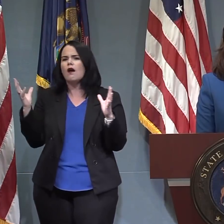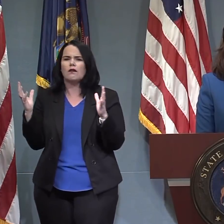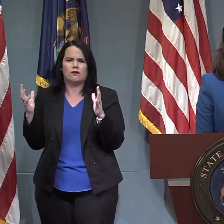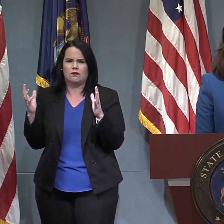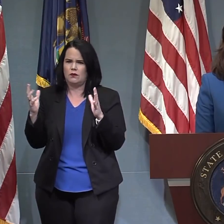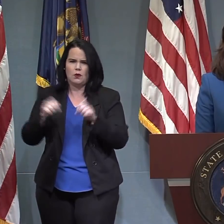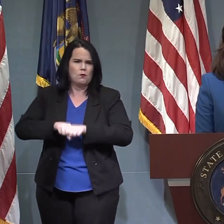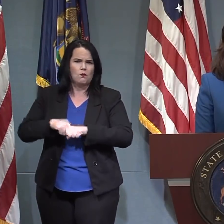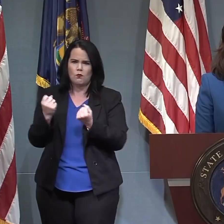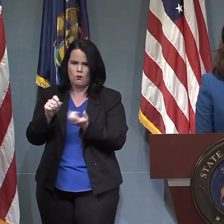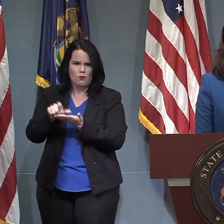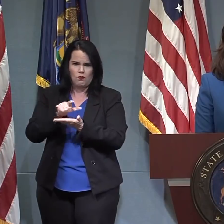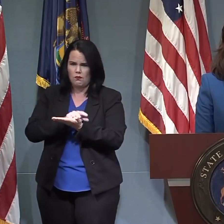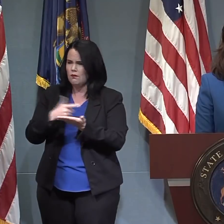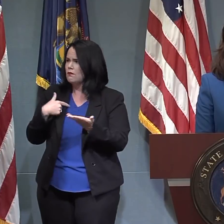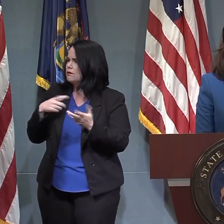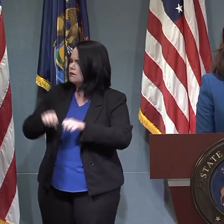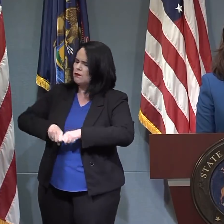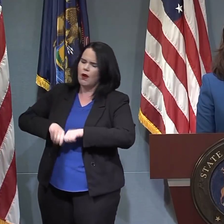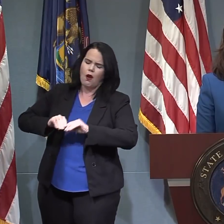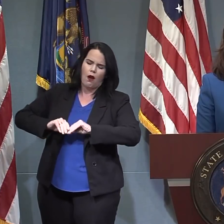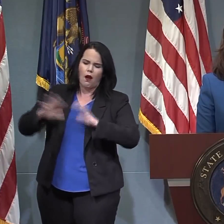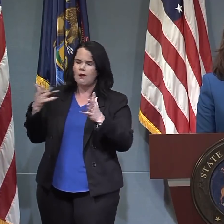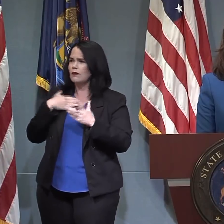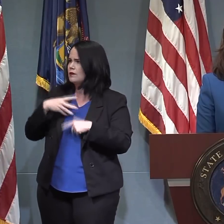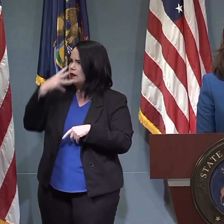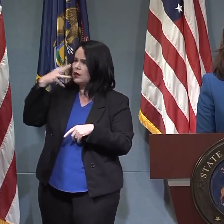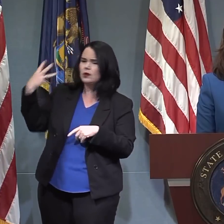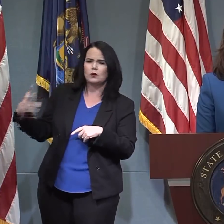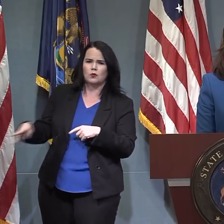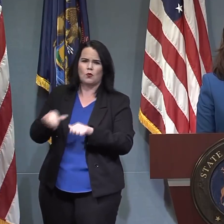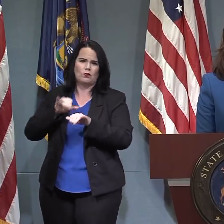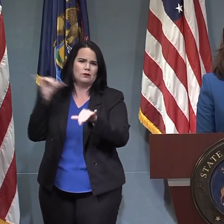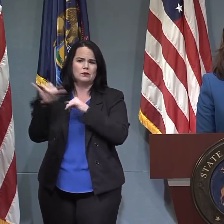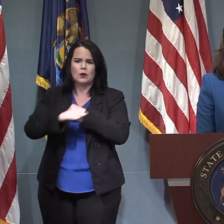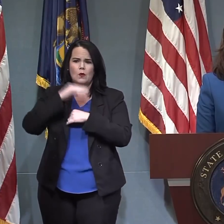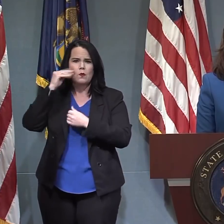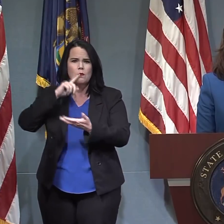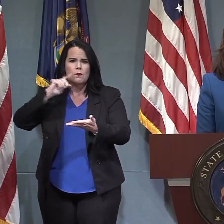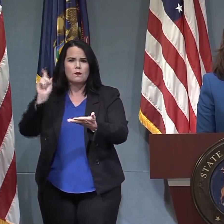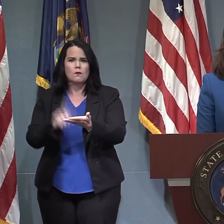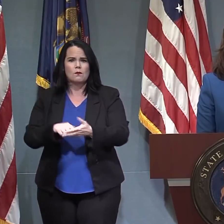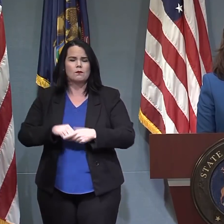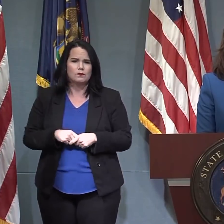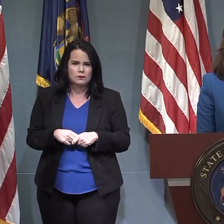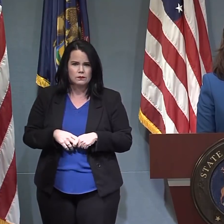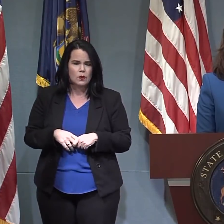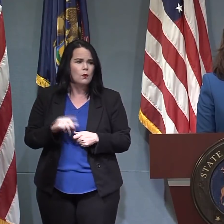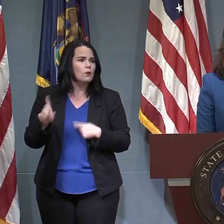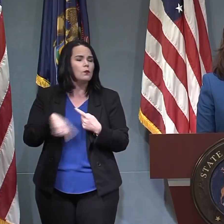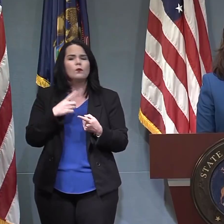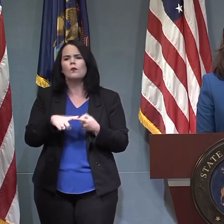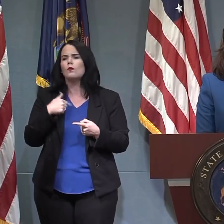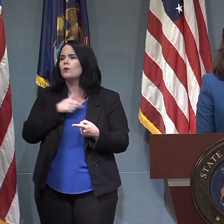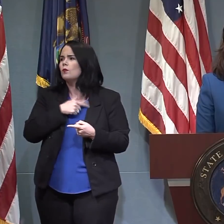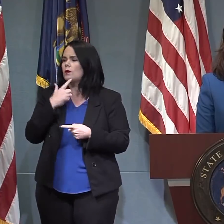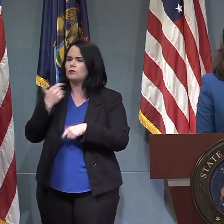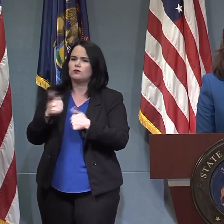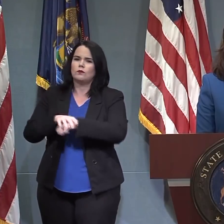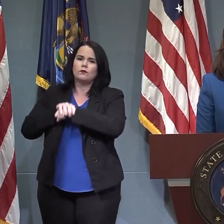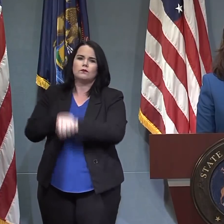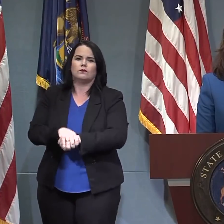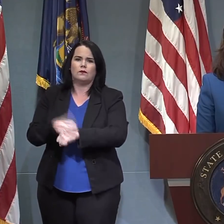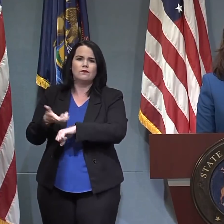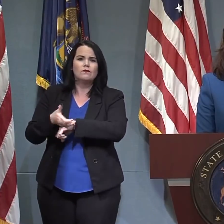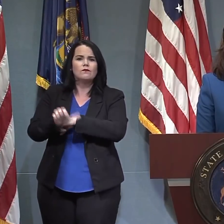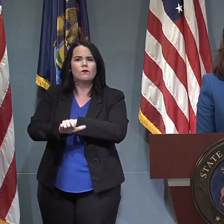the stay-at-home order. At what point does the administration start enforcing some of these things or compelling local law enforcement to do